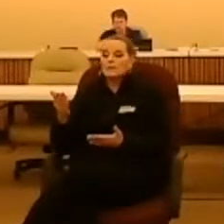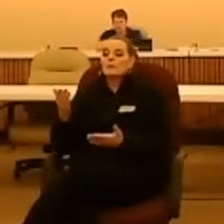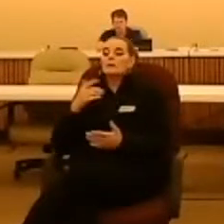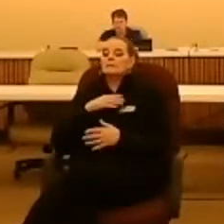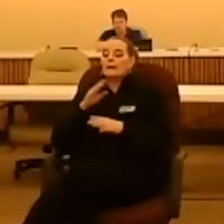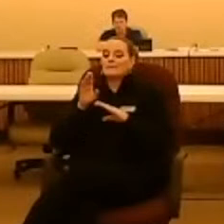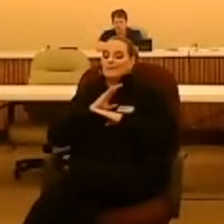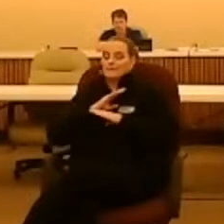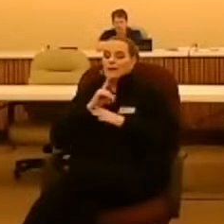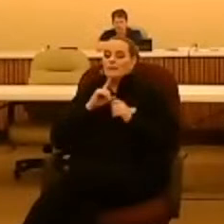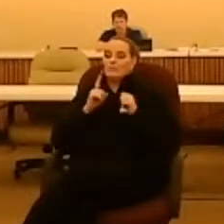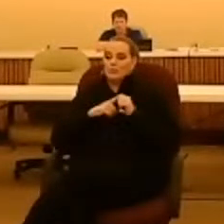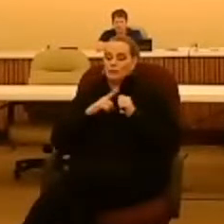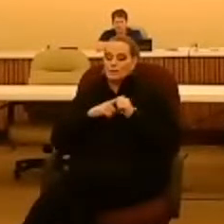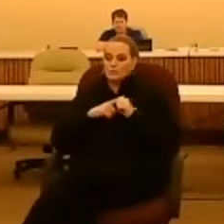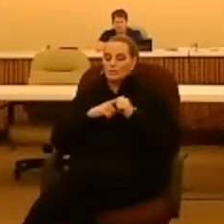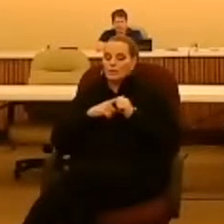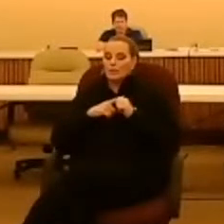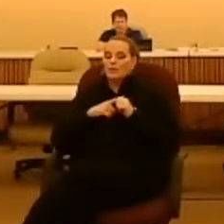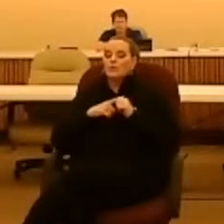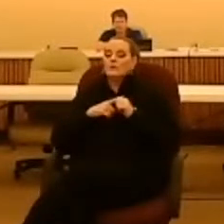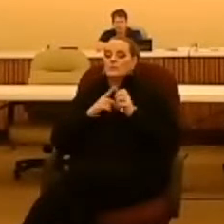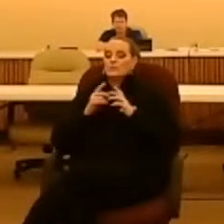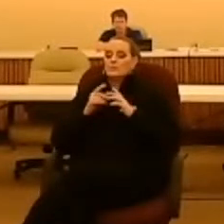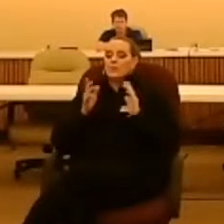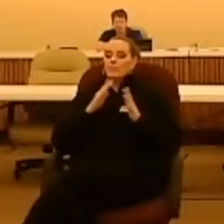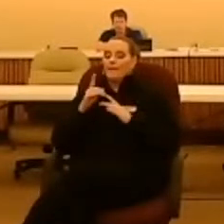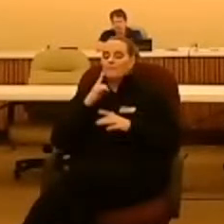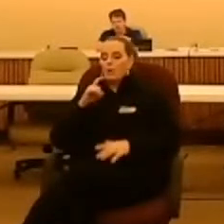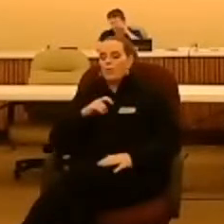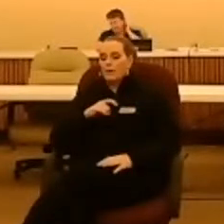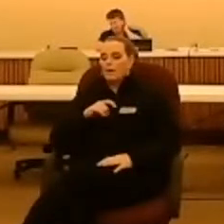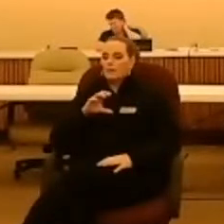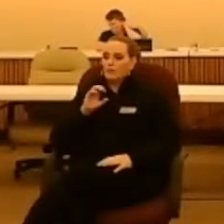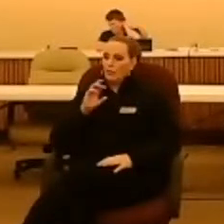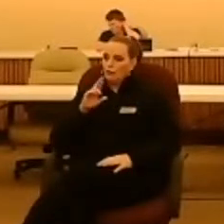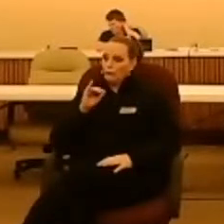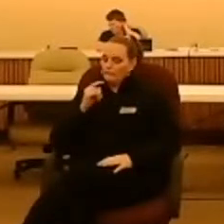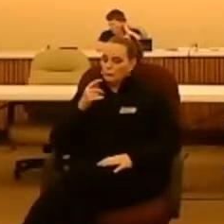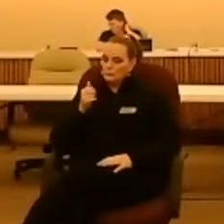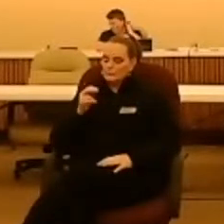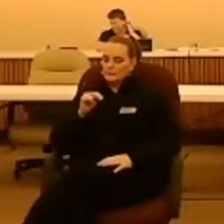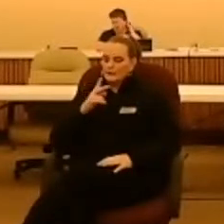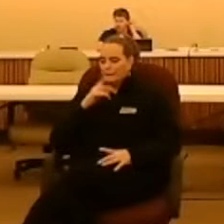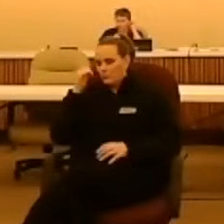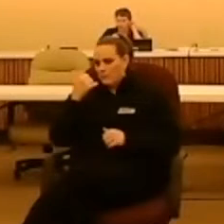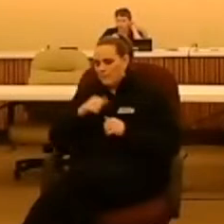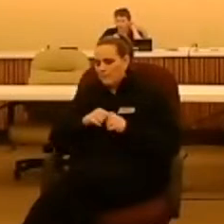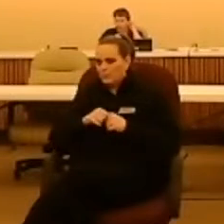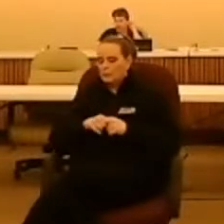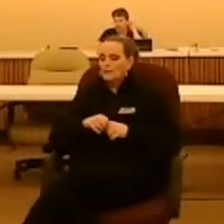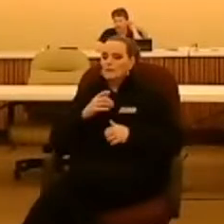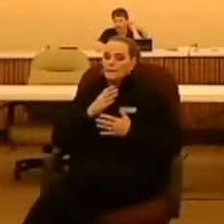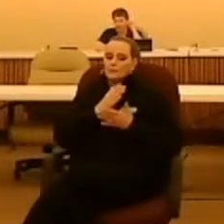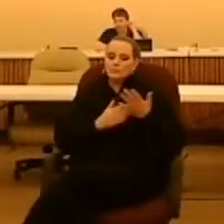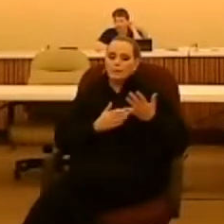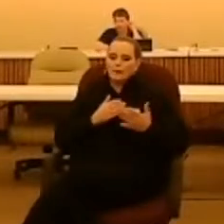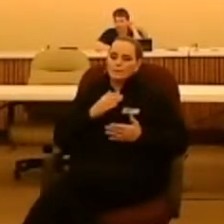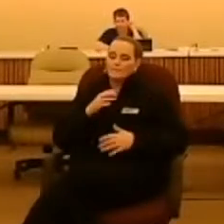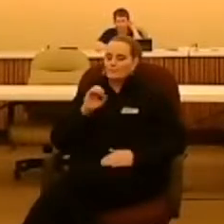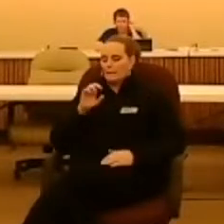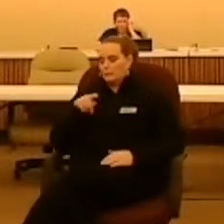meet the original intent of the Riverton development? And if you'll recall, we did this with Parcel E. I